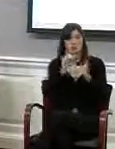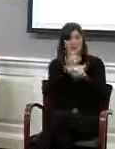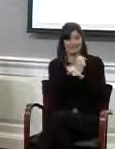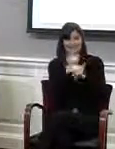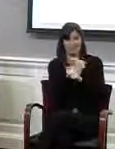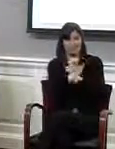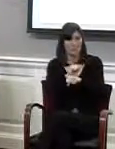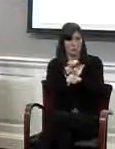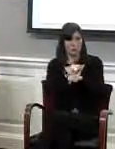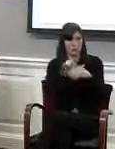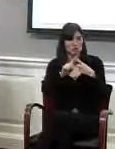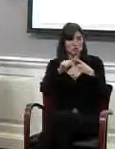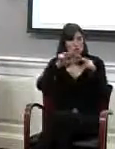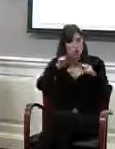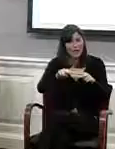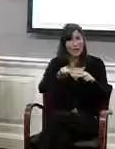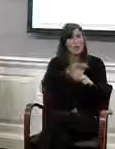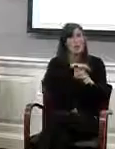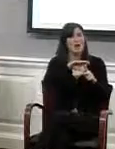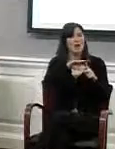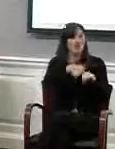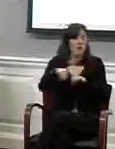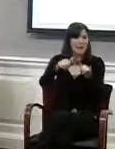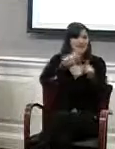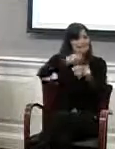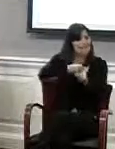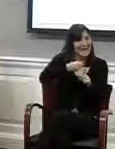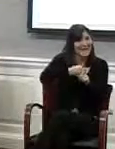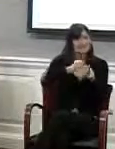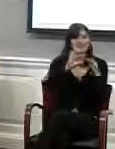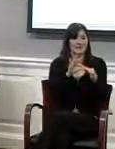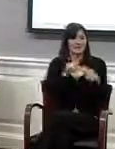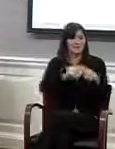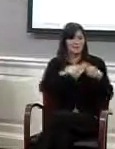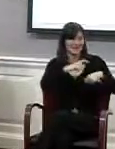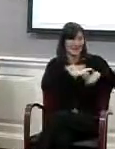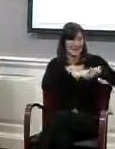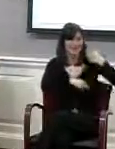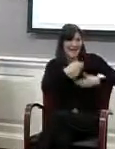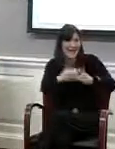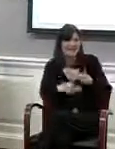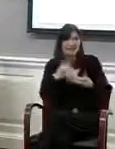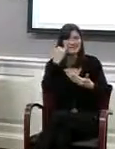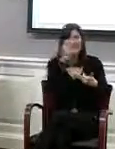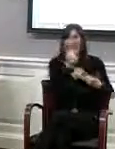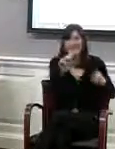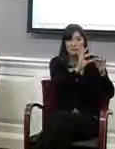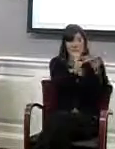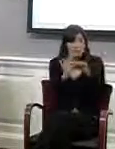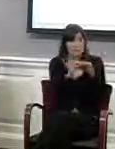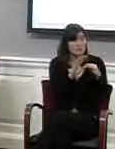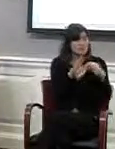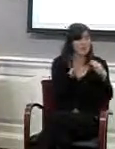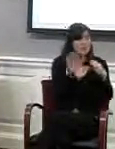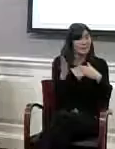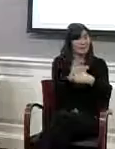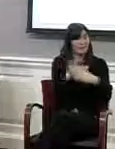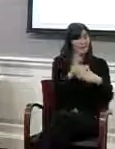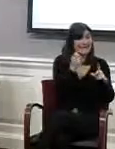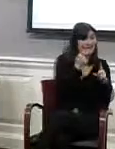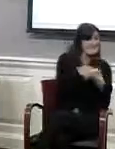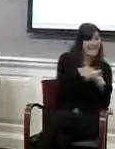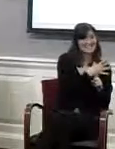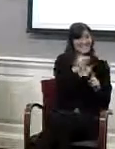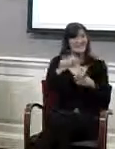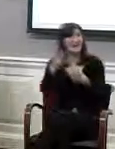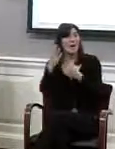explore impacts related to the passing of time, if there's any relationship between impacts, for example, and poverty level, I'd like to see if there's impacts